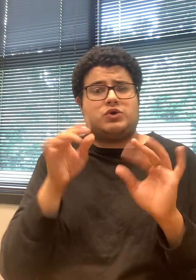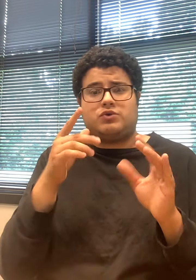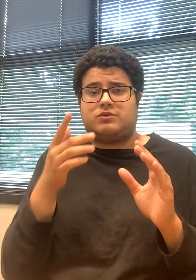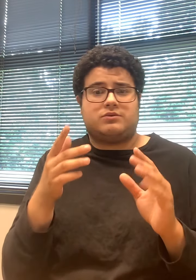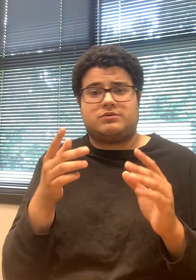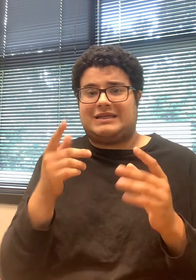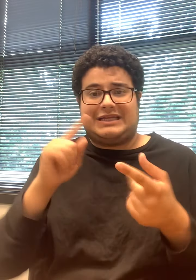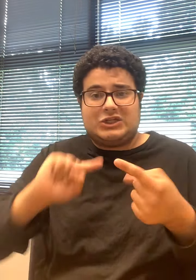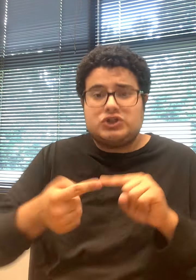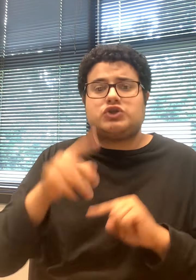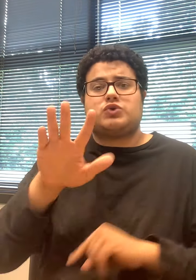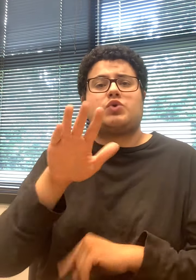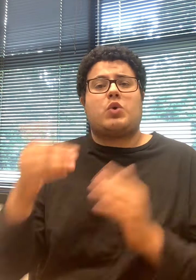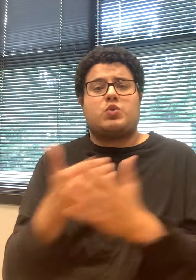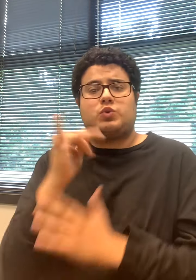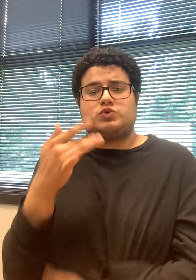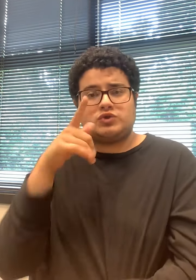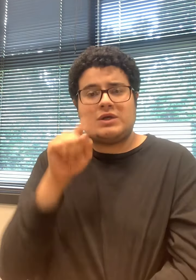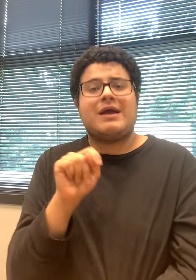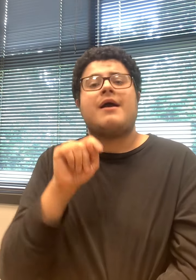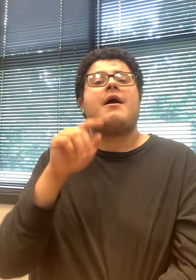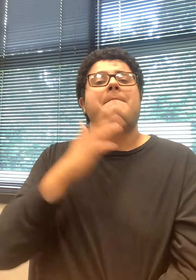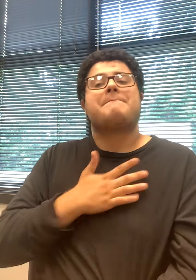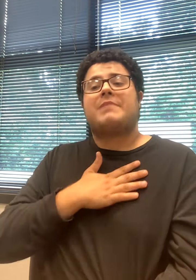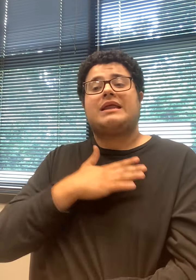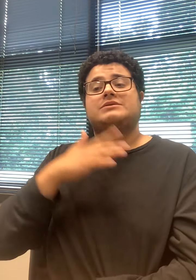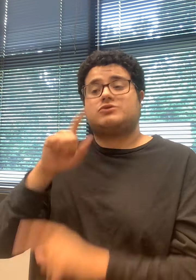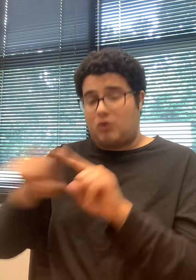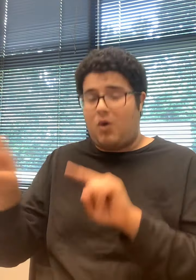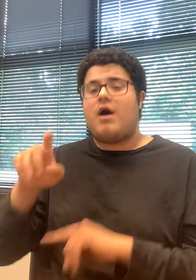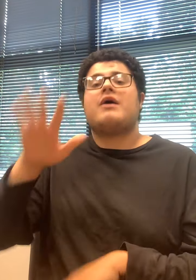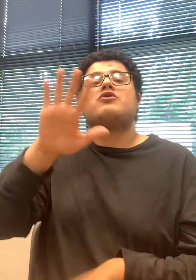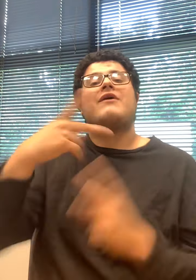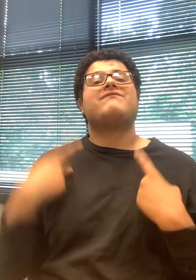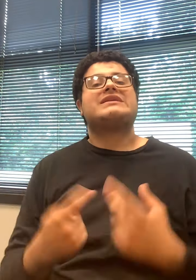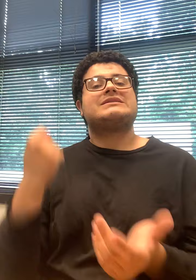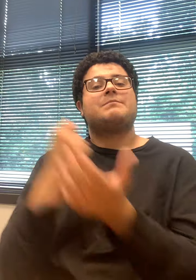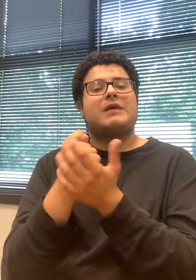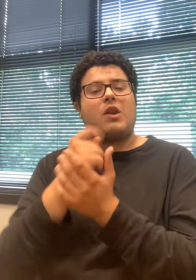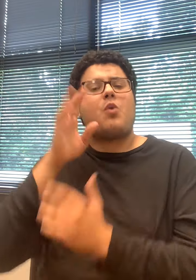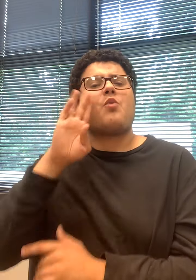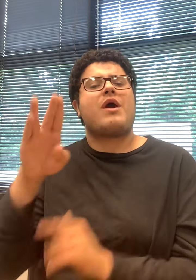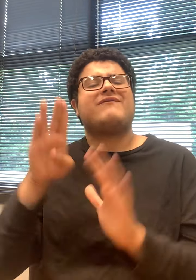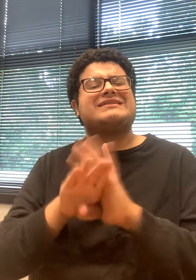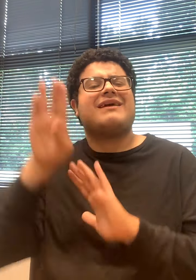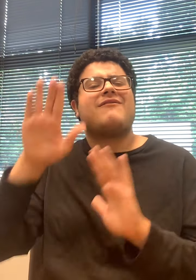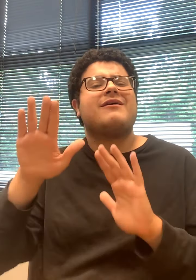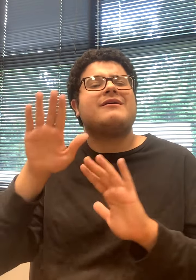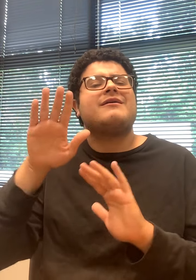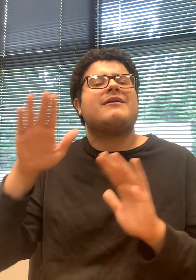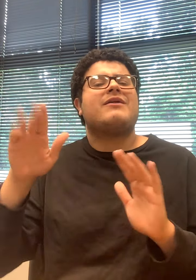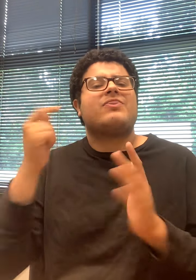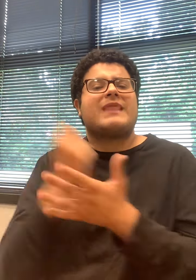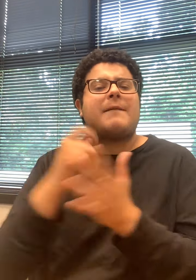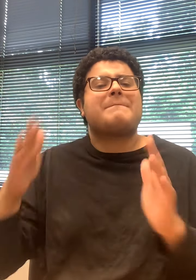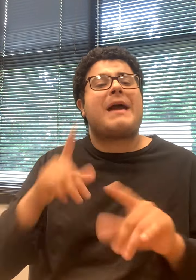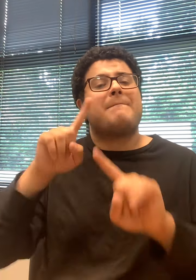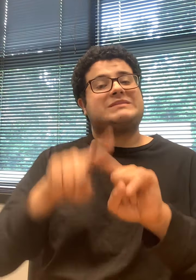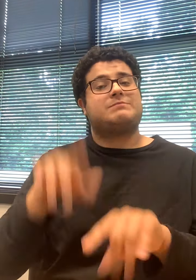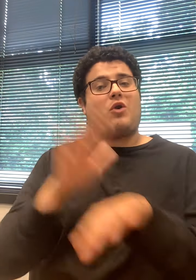don't fall. Your physical therapist will develop a therapy plan for you based on your specific surgery and condition, and will modify this plan